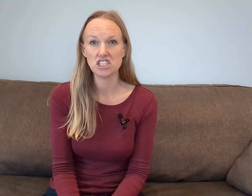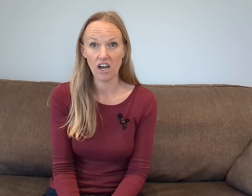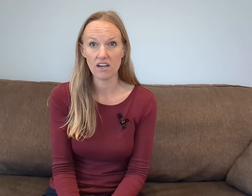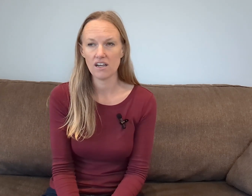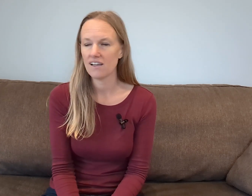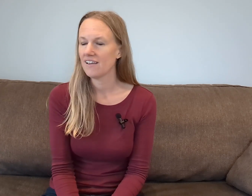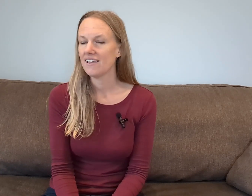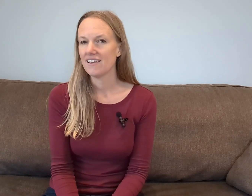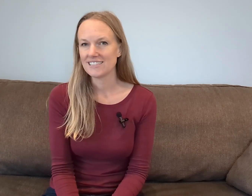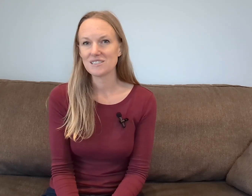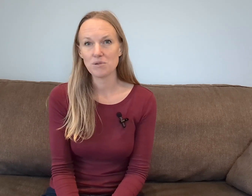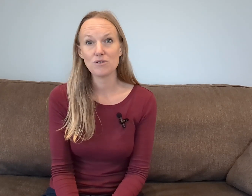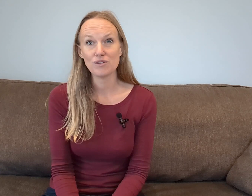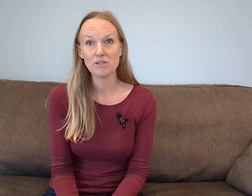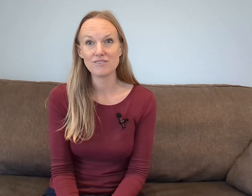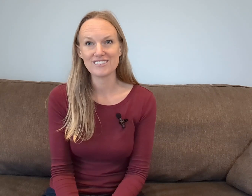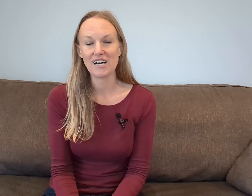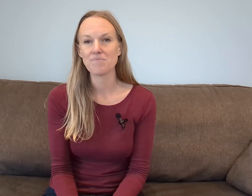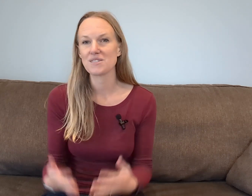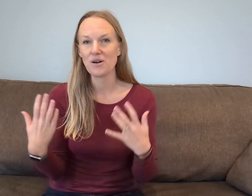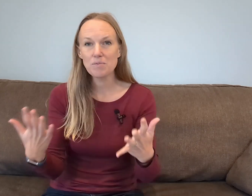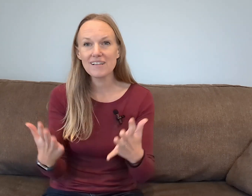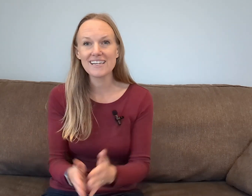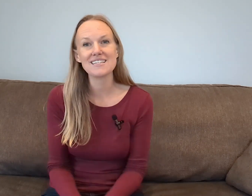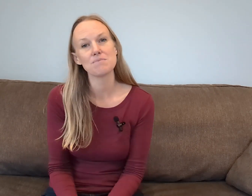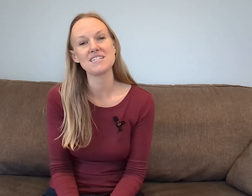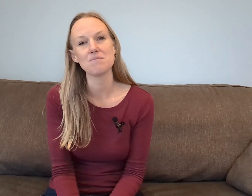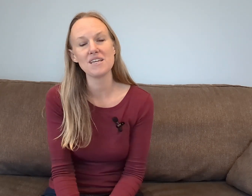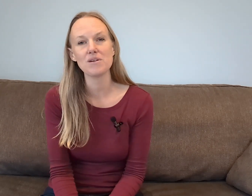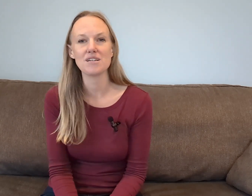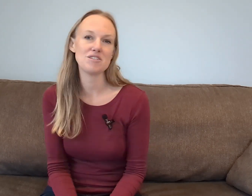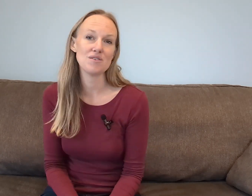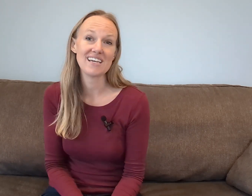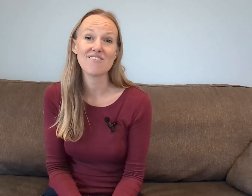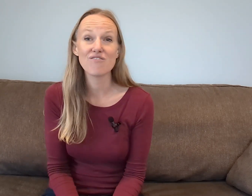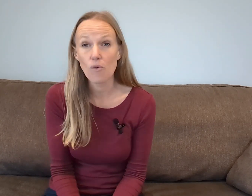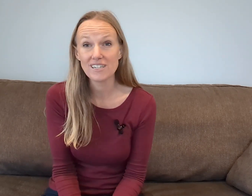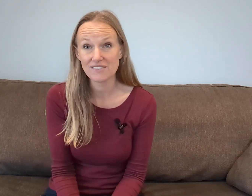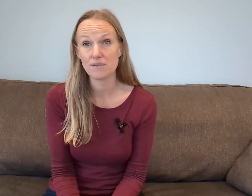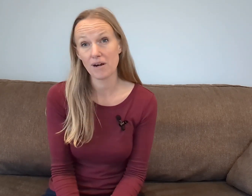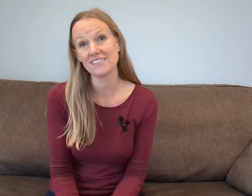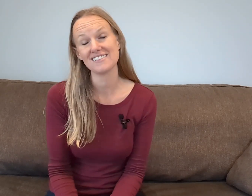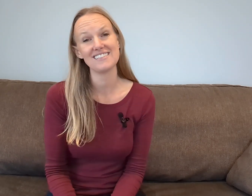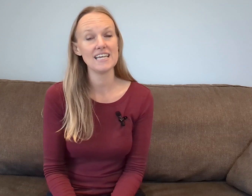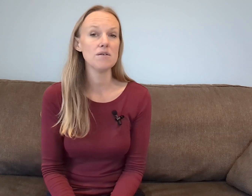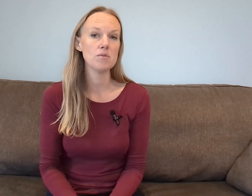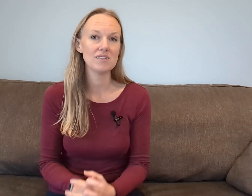junk. Just a beautiful, beautiful song. So I hope you like it as much as me. We're going to be doing it in 4 different parts. So today we will